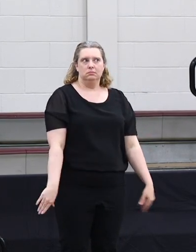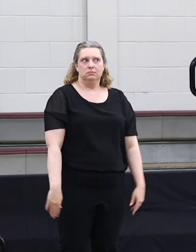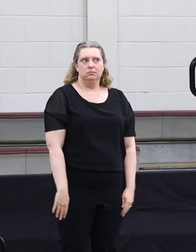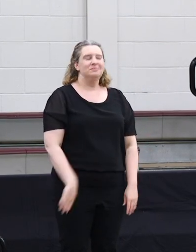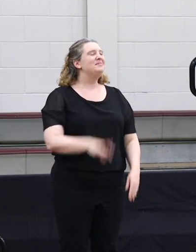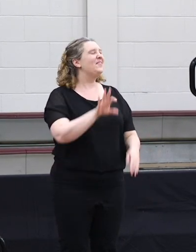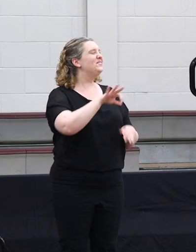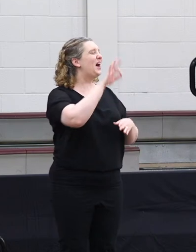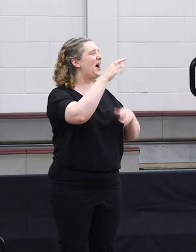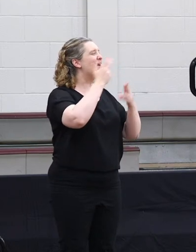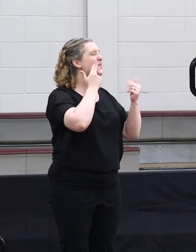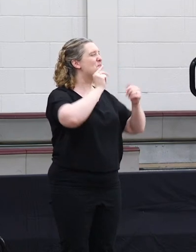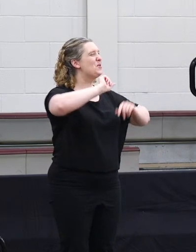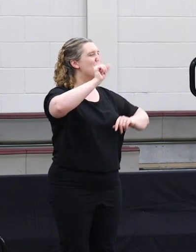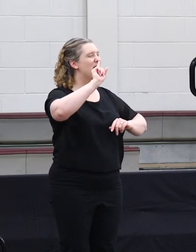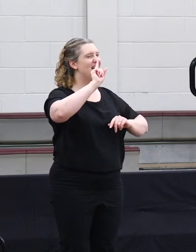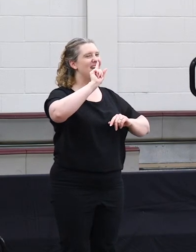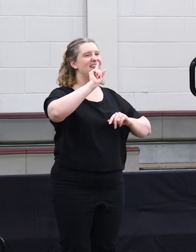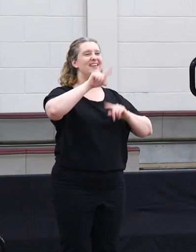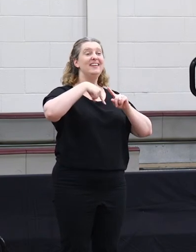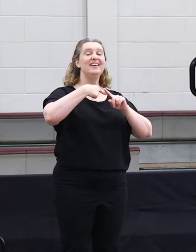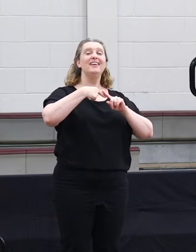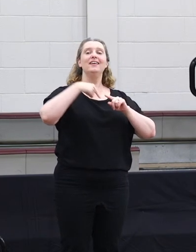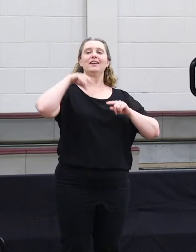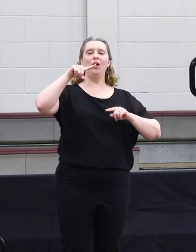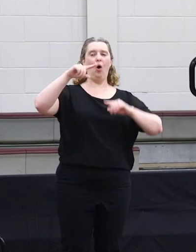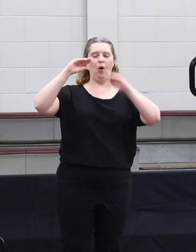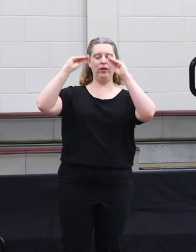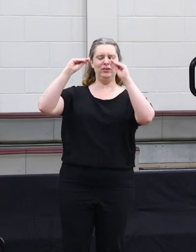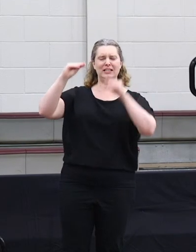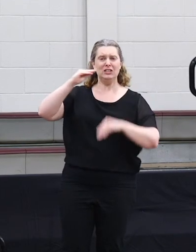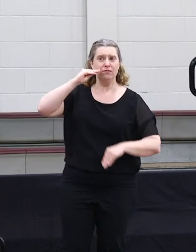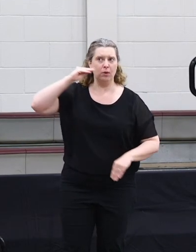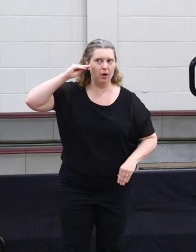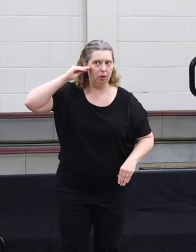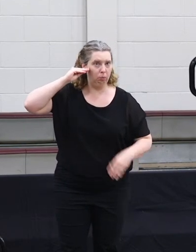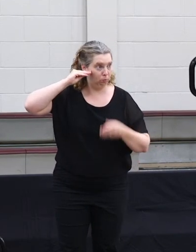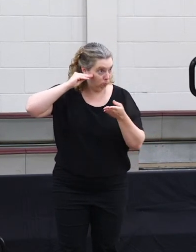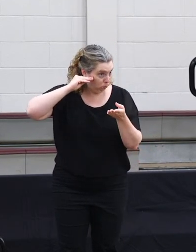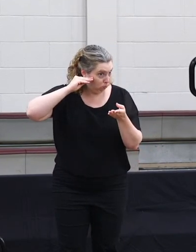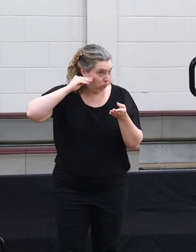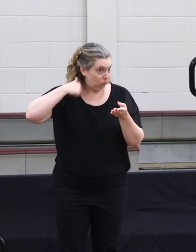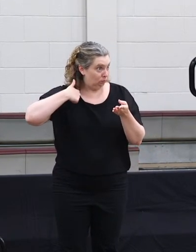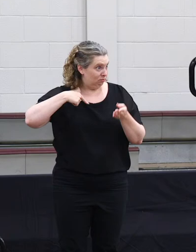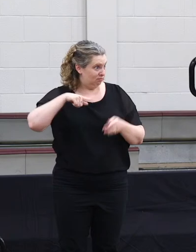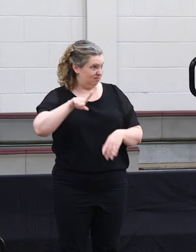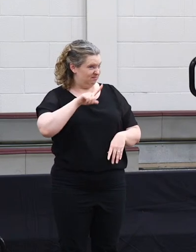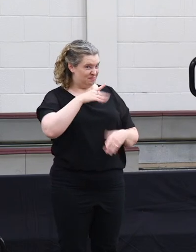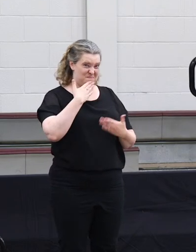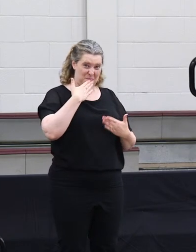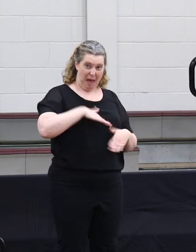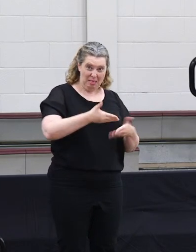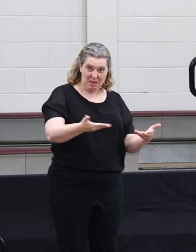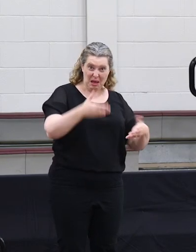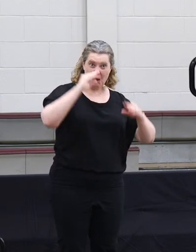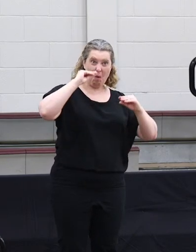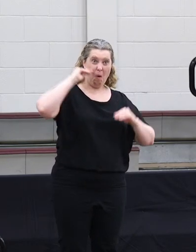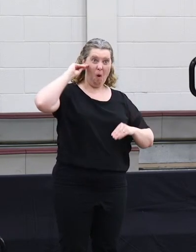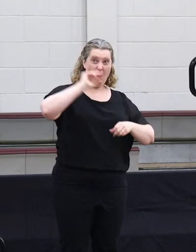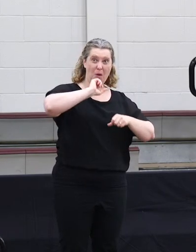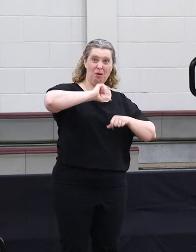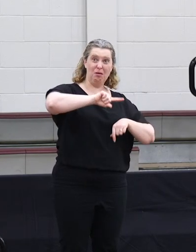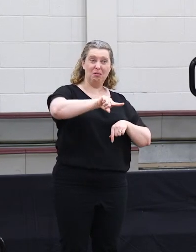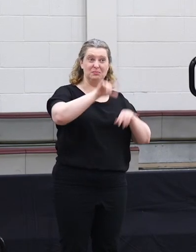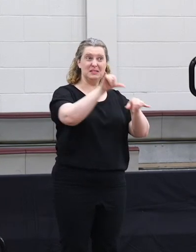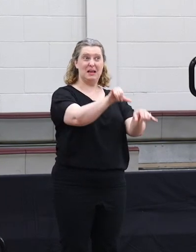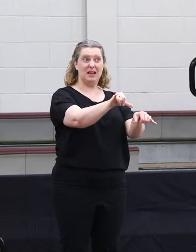I'll find humor in the times we trolled Mr. Ellison when he was teaching from home. What you can't anticipate isn't always a bad thing. I didn't